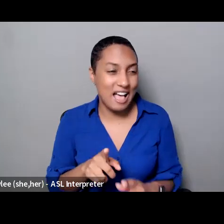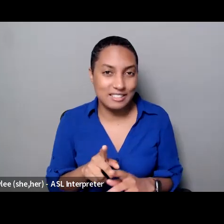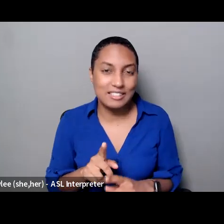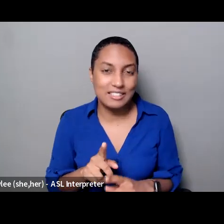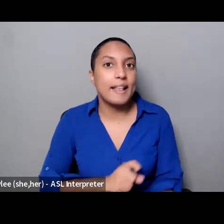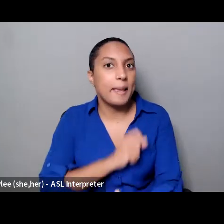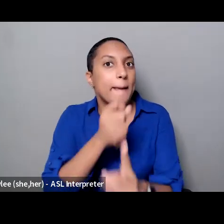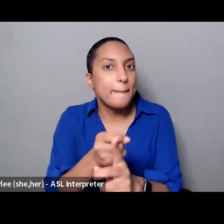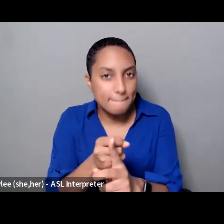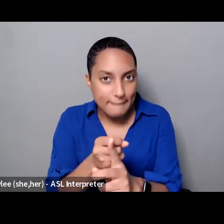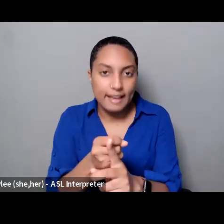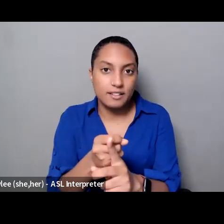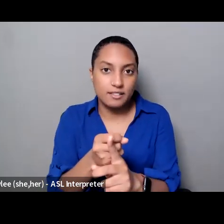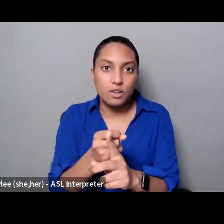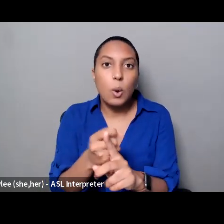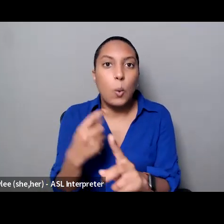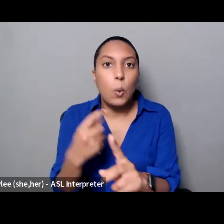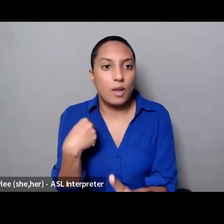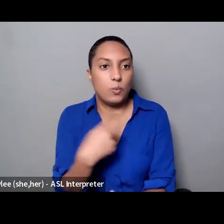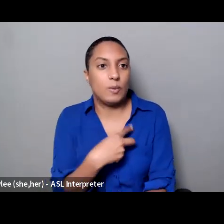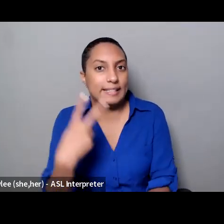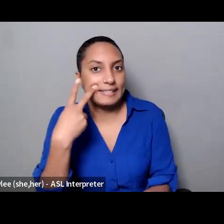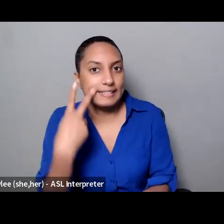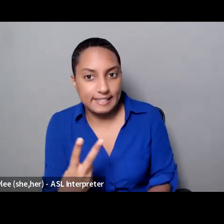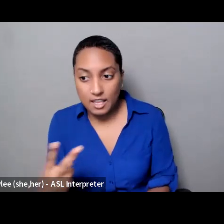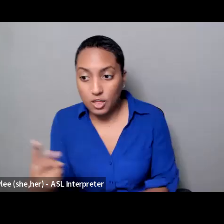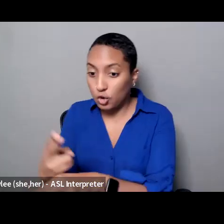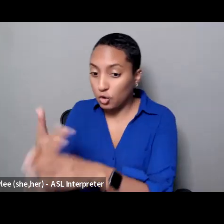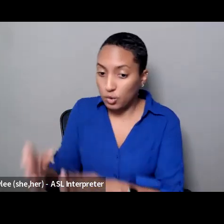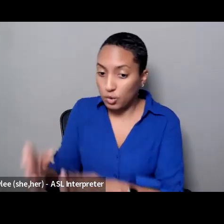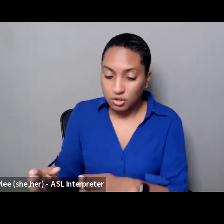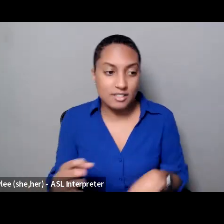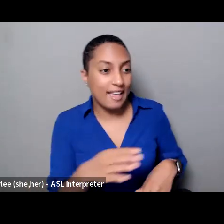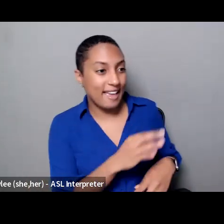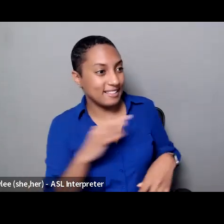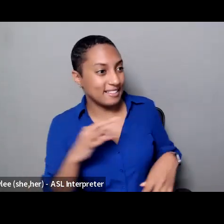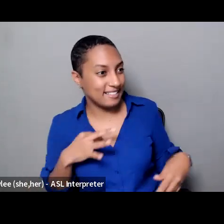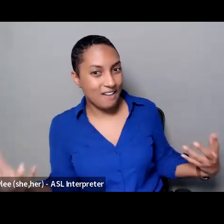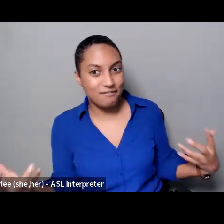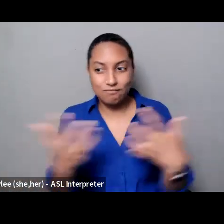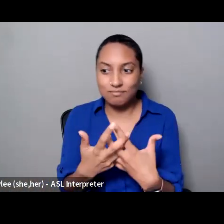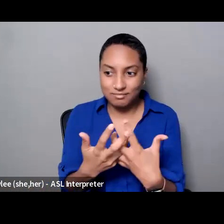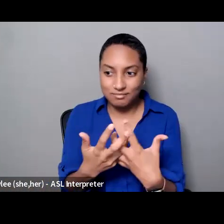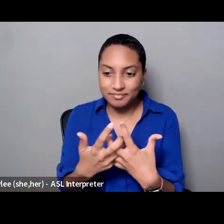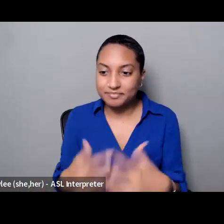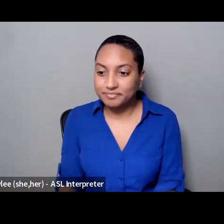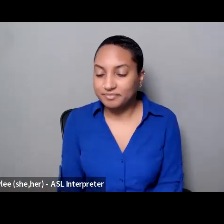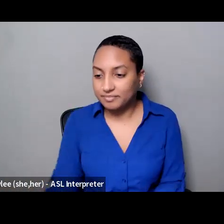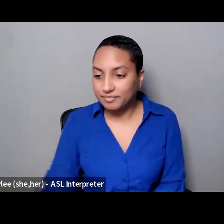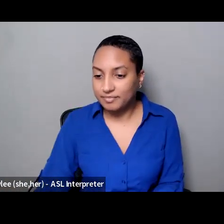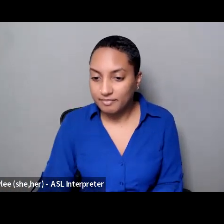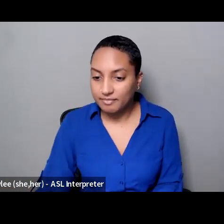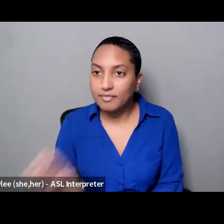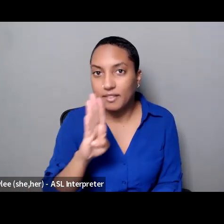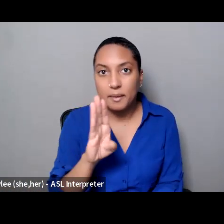arrive there. That's a great point. And thank you, Bill, for those comments. I was really happy